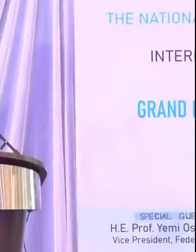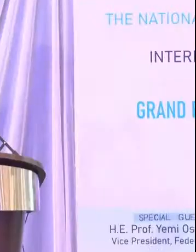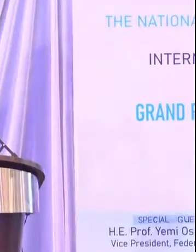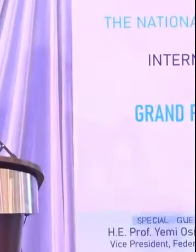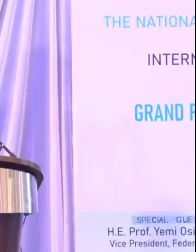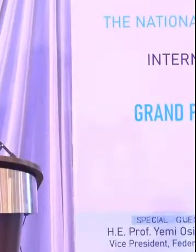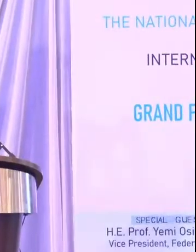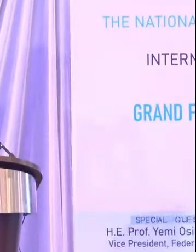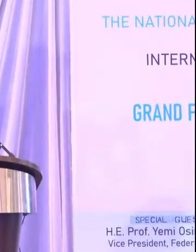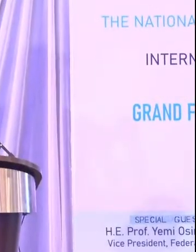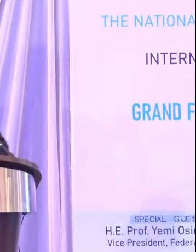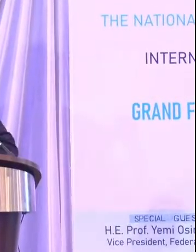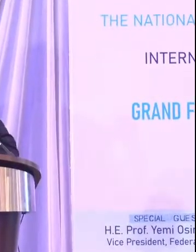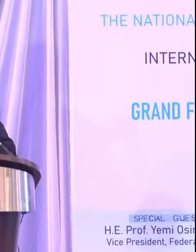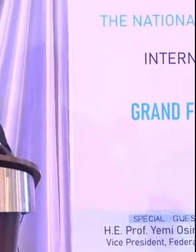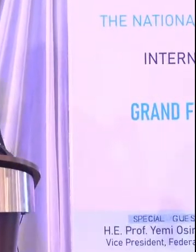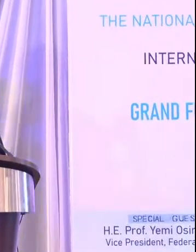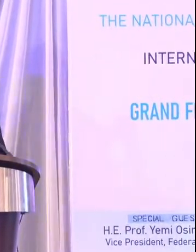Your Excellencies,